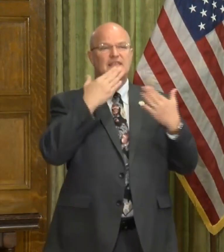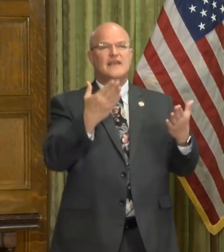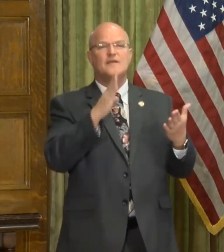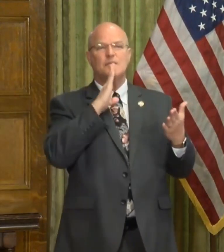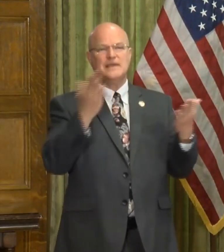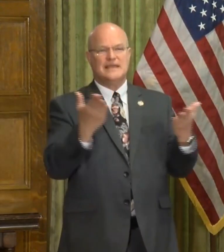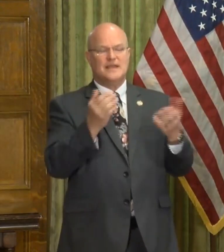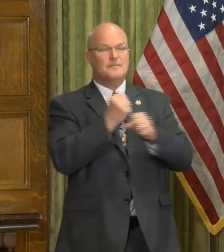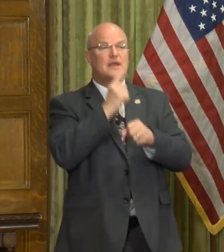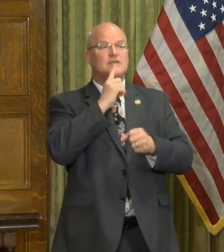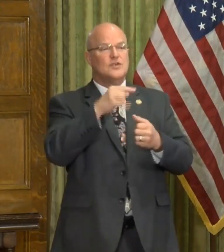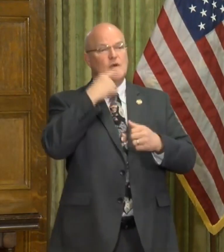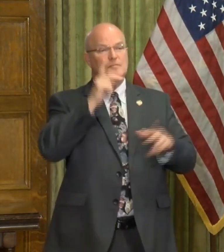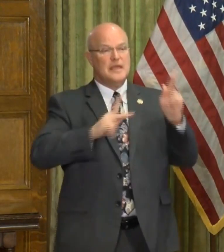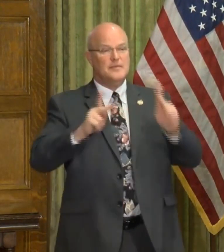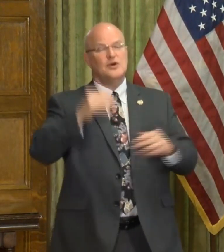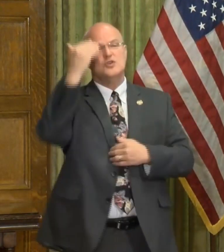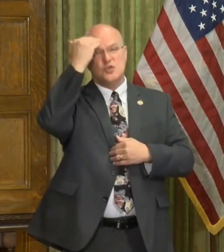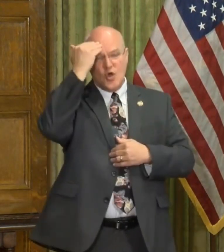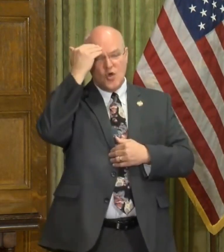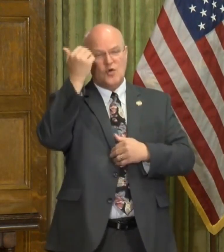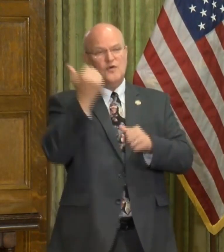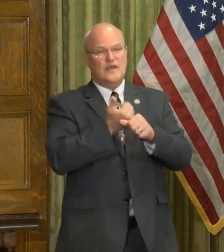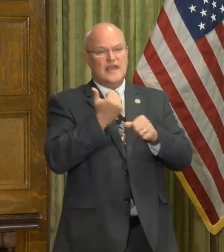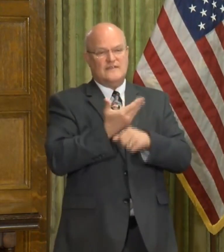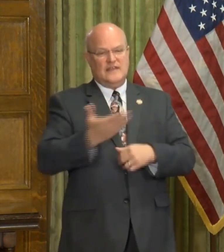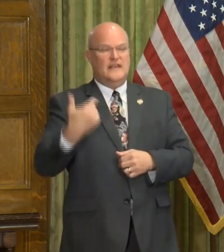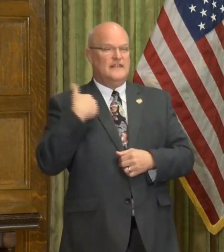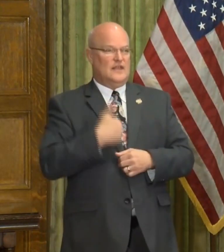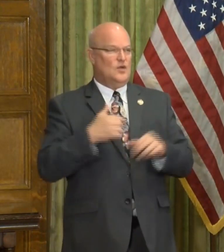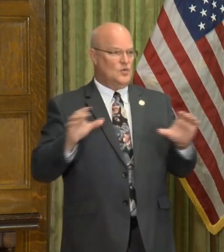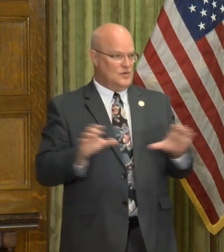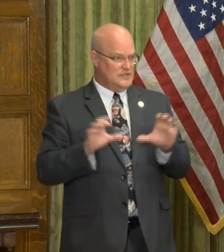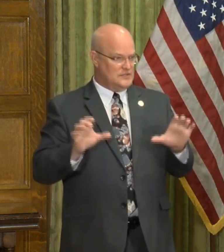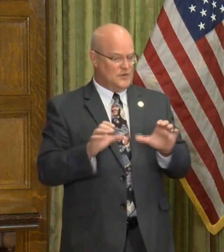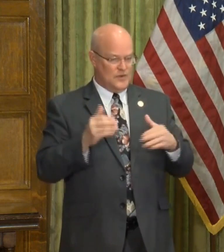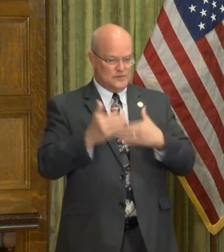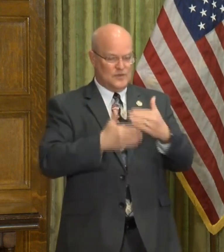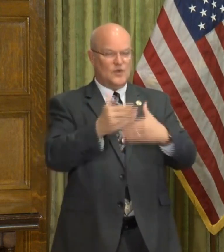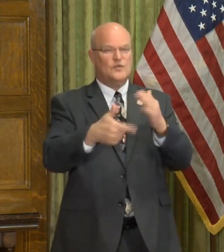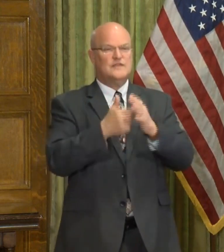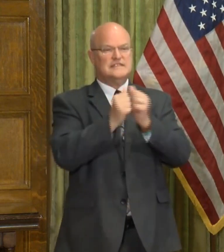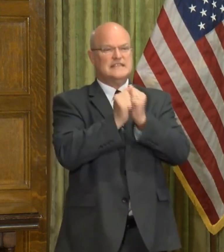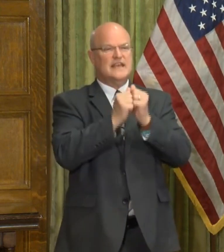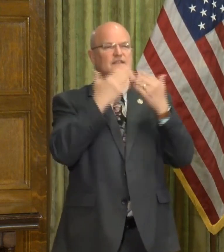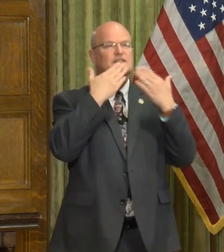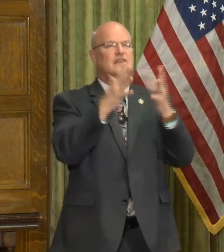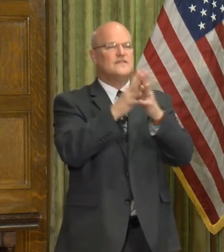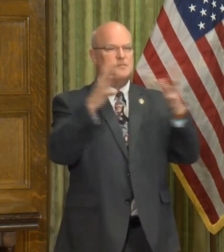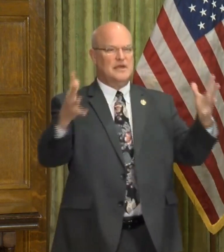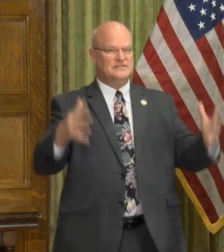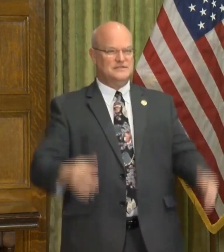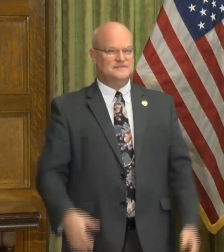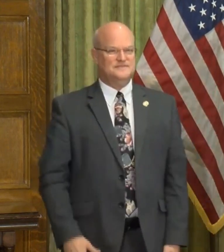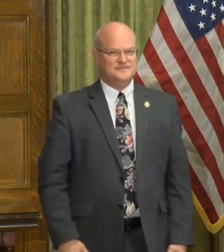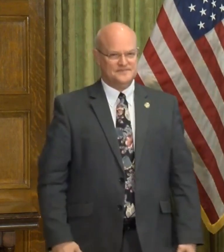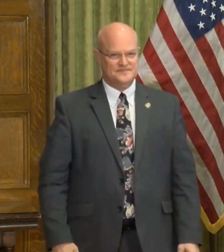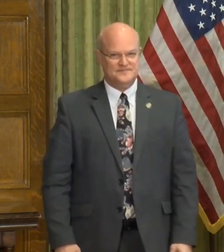and grateful you being here and making sure the public is aware of every step in this as we go through this together. Thank you very much.